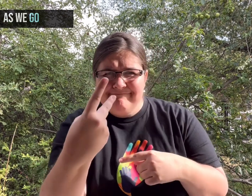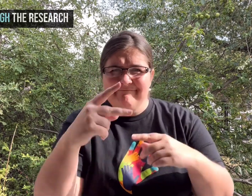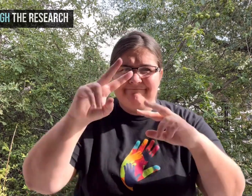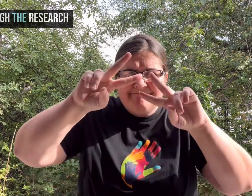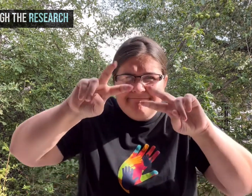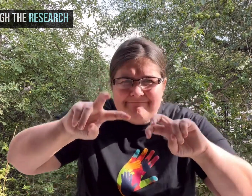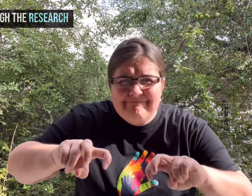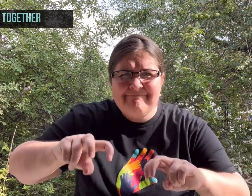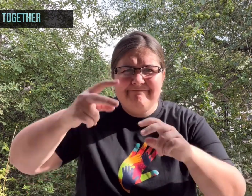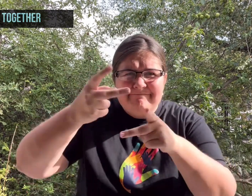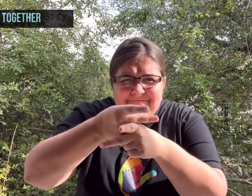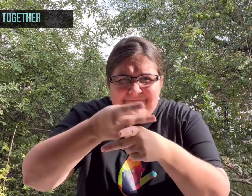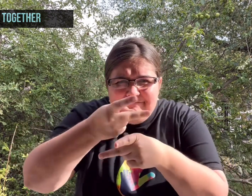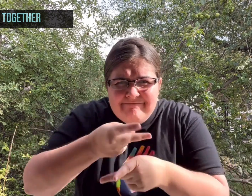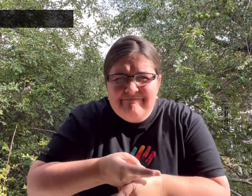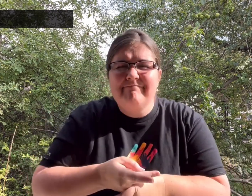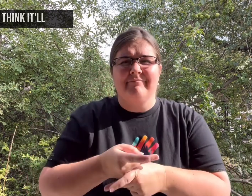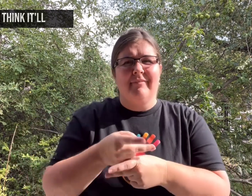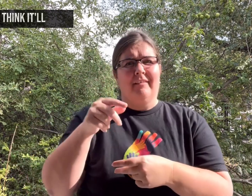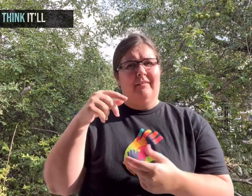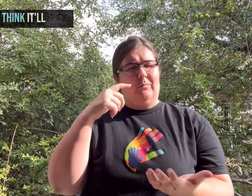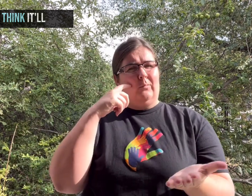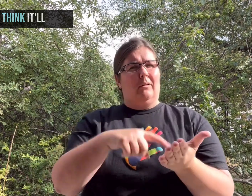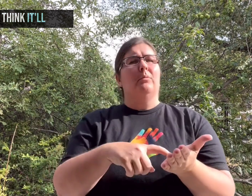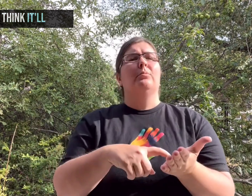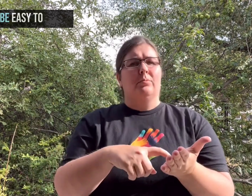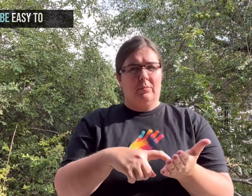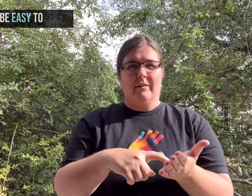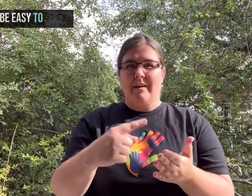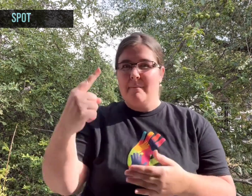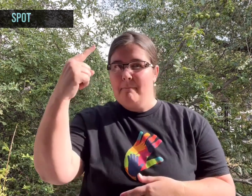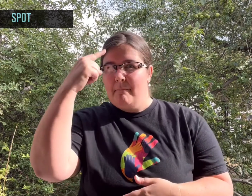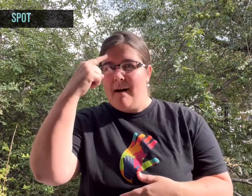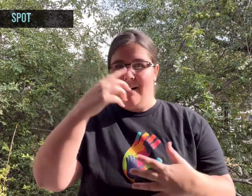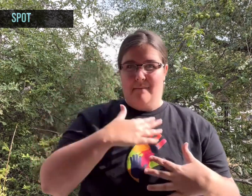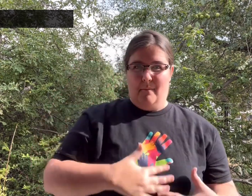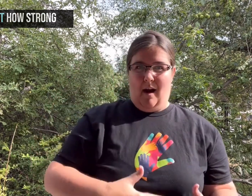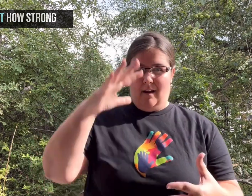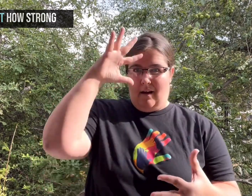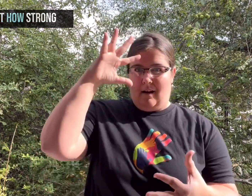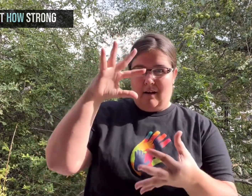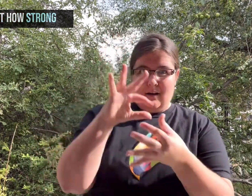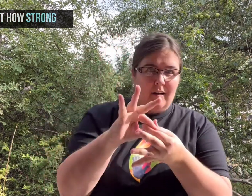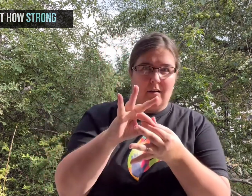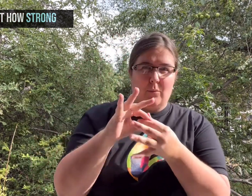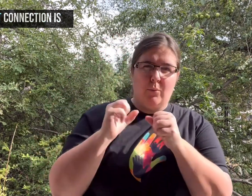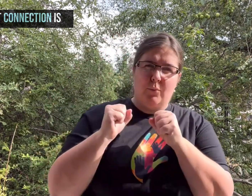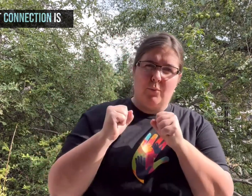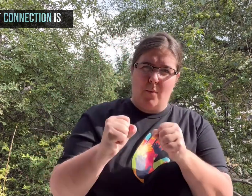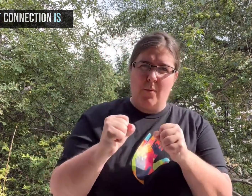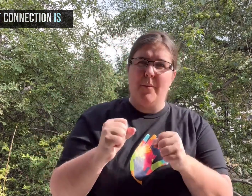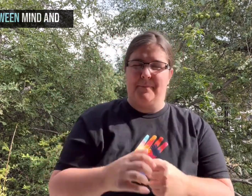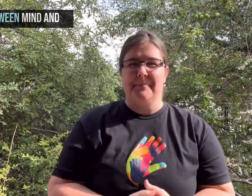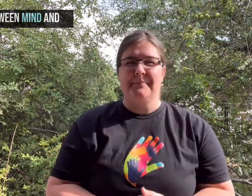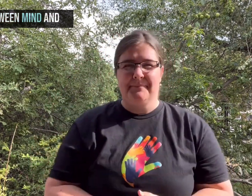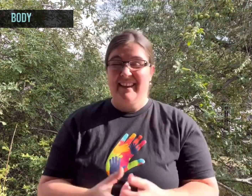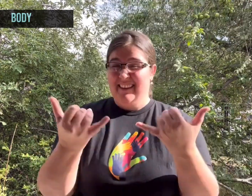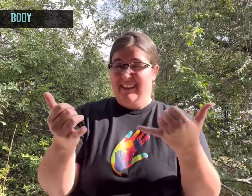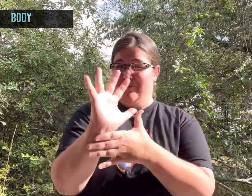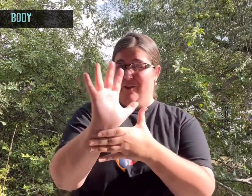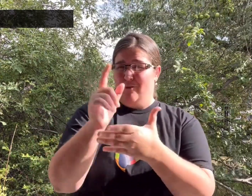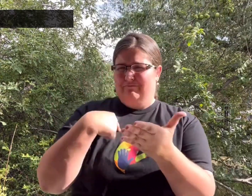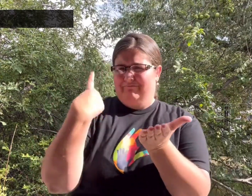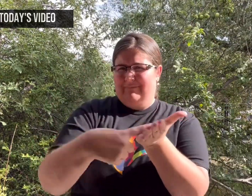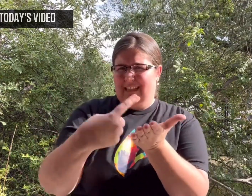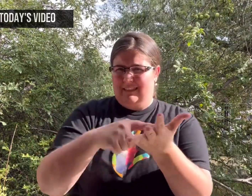As we go through the research together, I think it'll be easy to spot just how strong that connection is between mind and